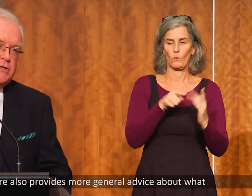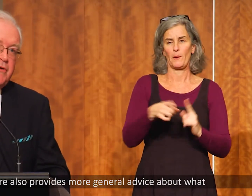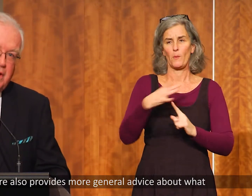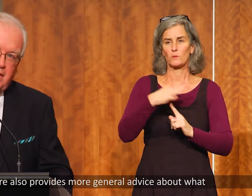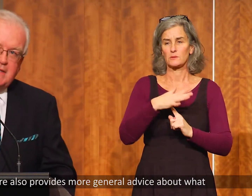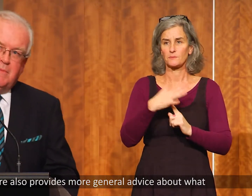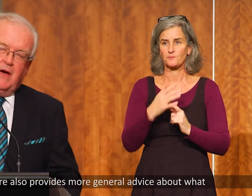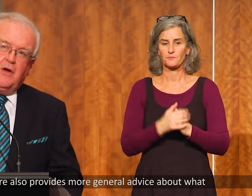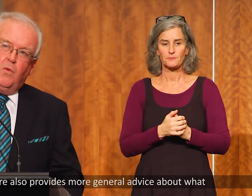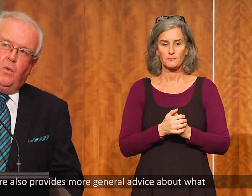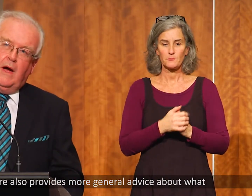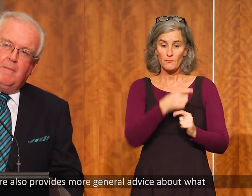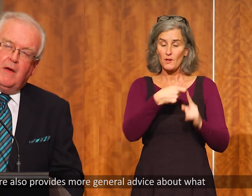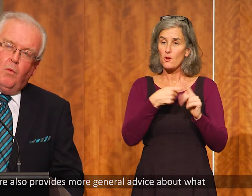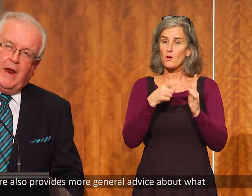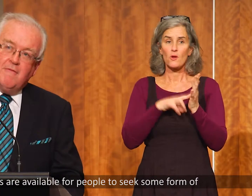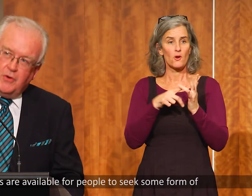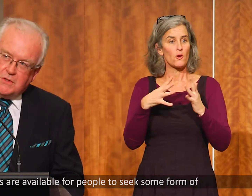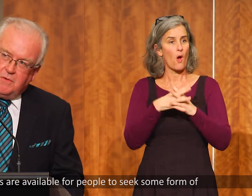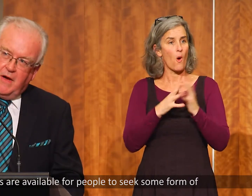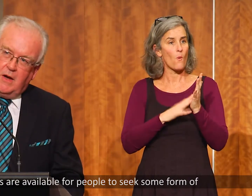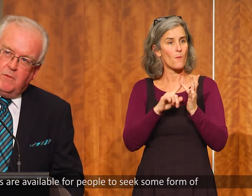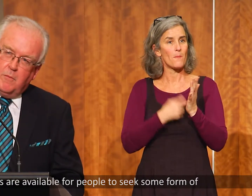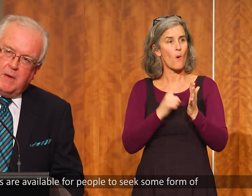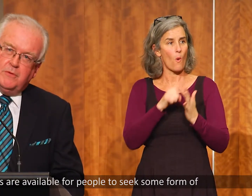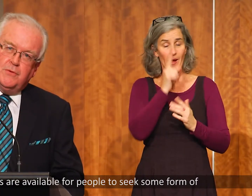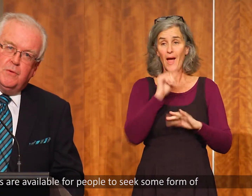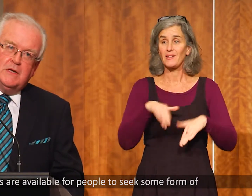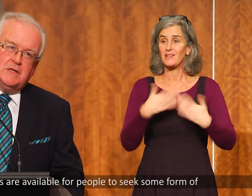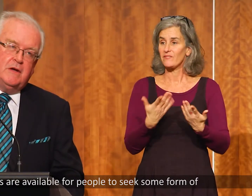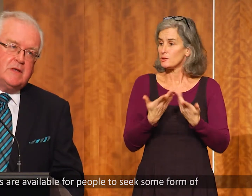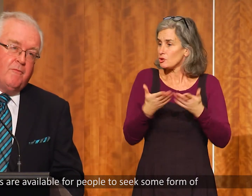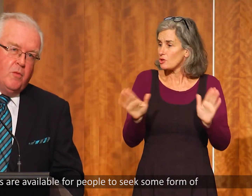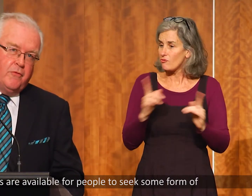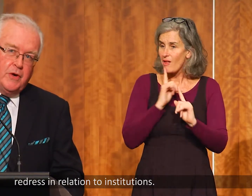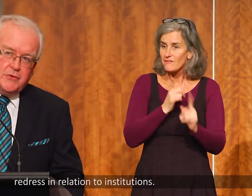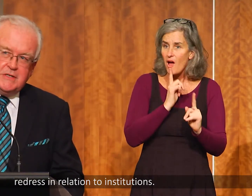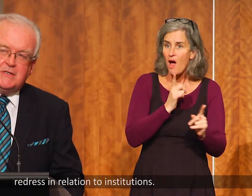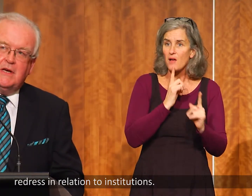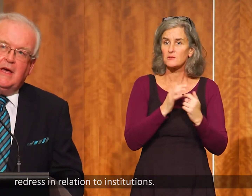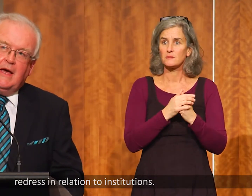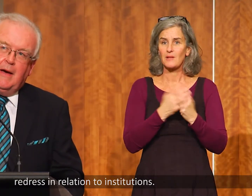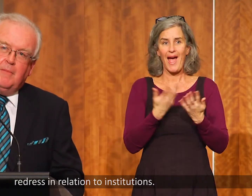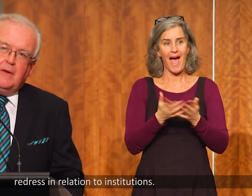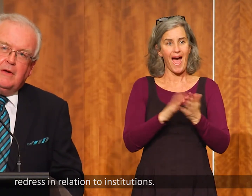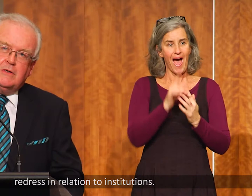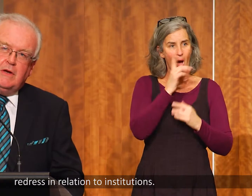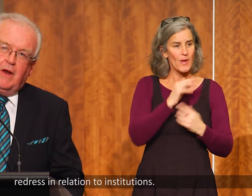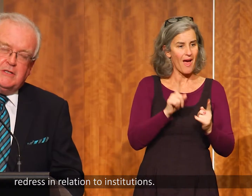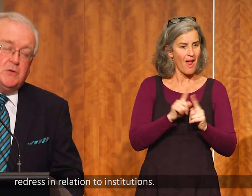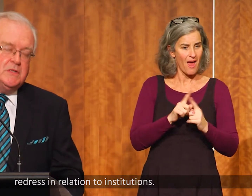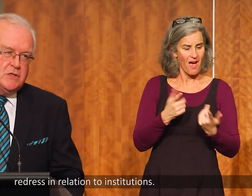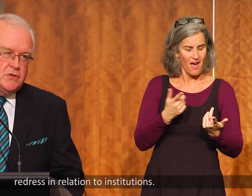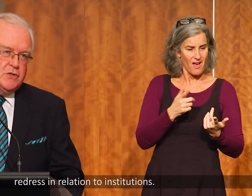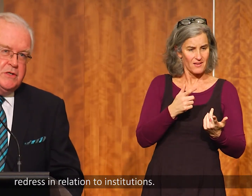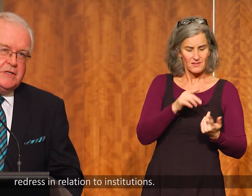provides more general advice about what avenues are available for people to seek some form of redress in